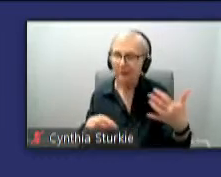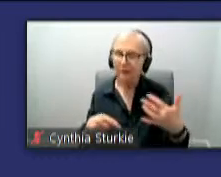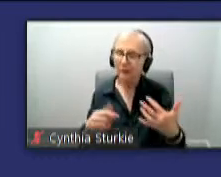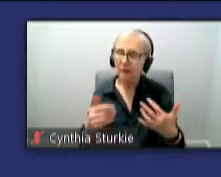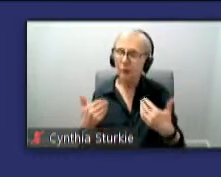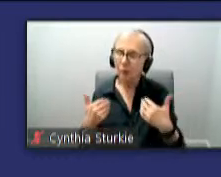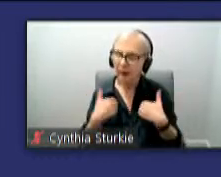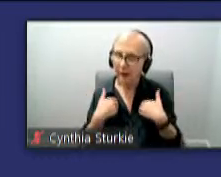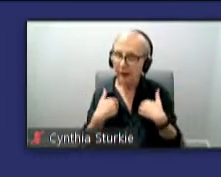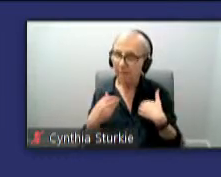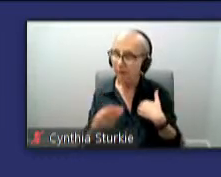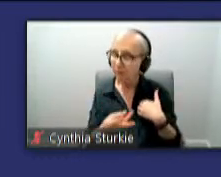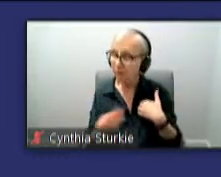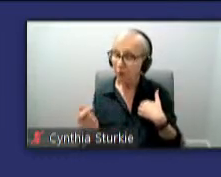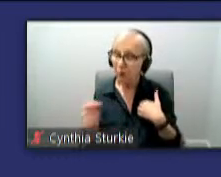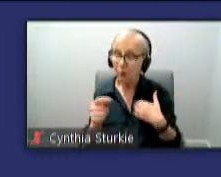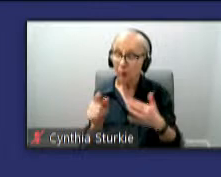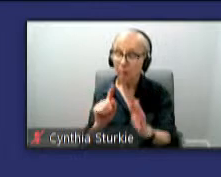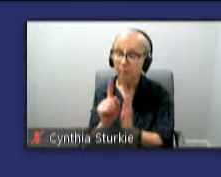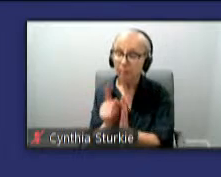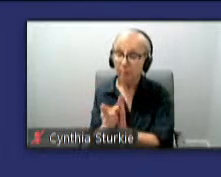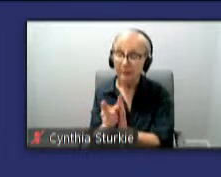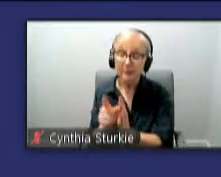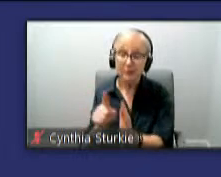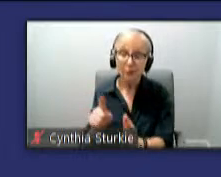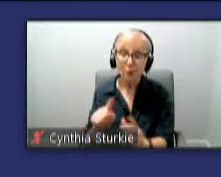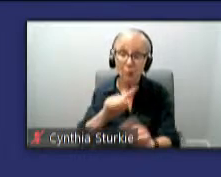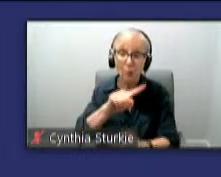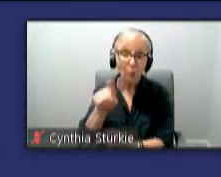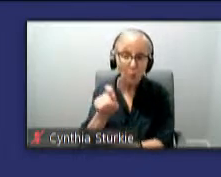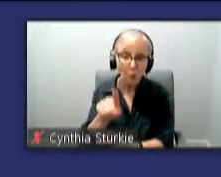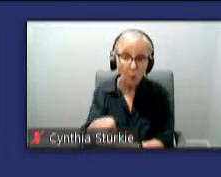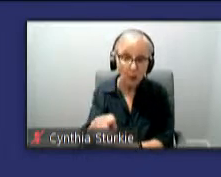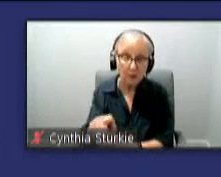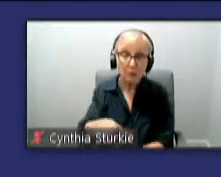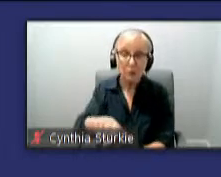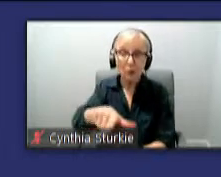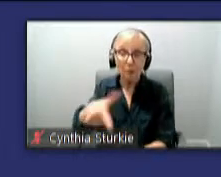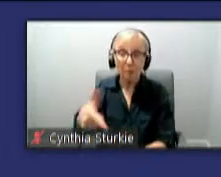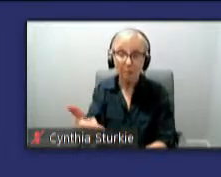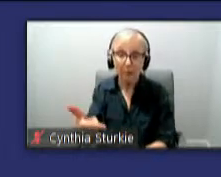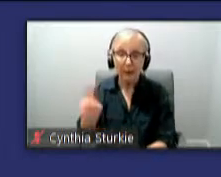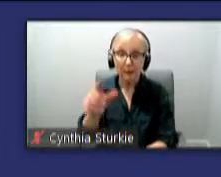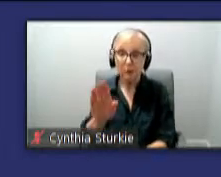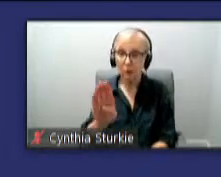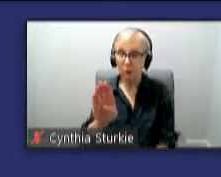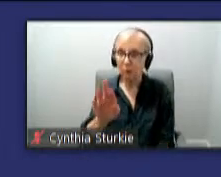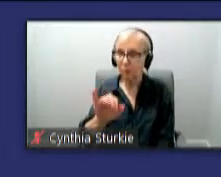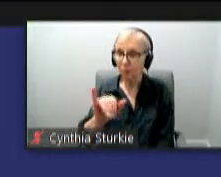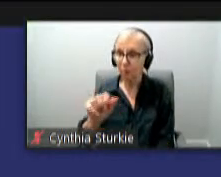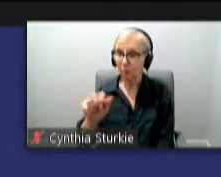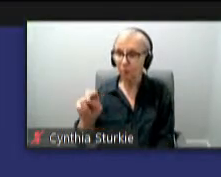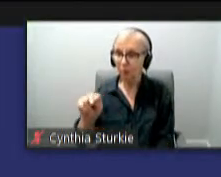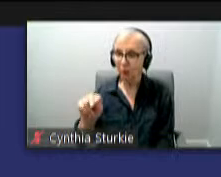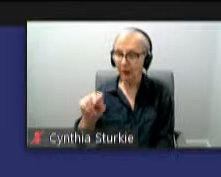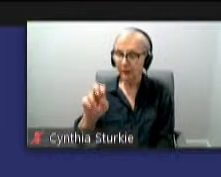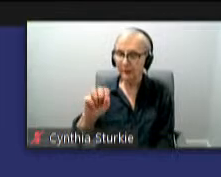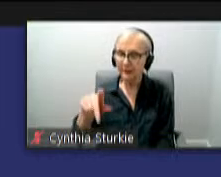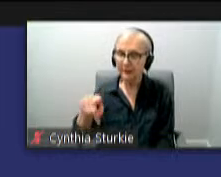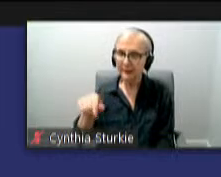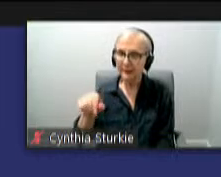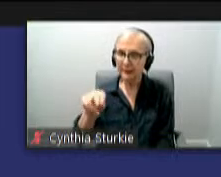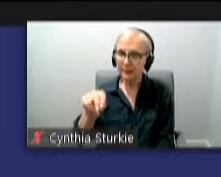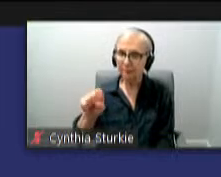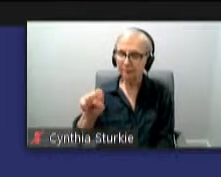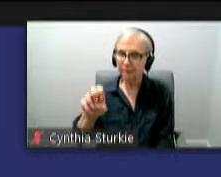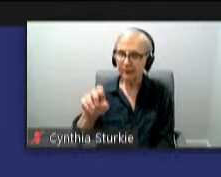a few minutes for question and answers. I will turn it back over to Brian to help facilitate that. Thank you, Executive Director